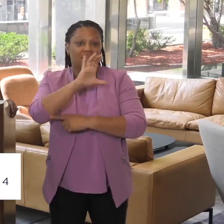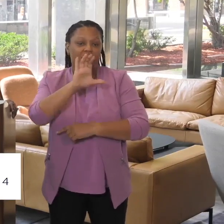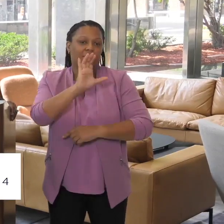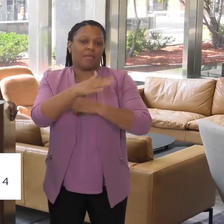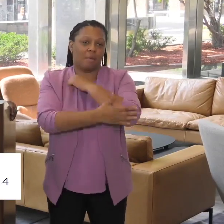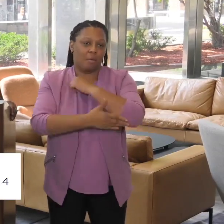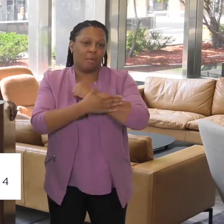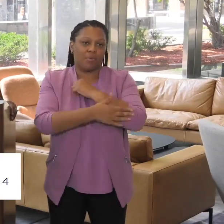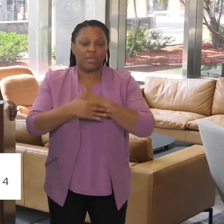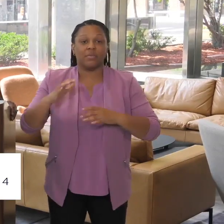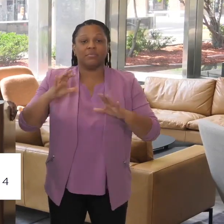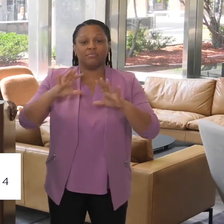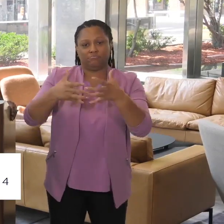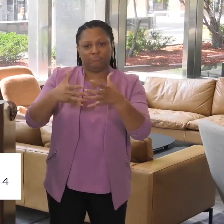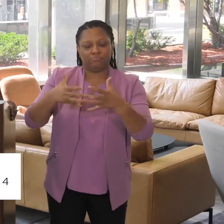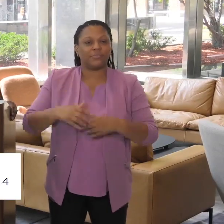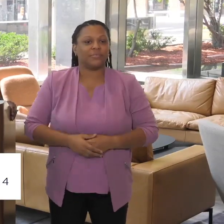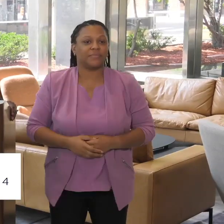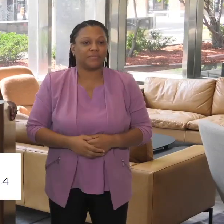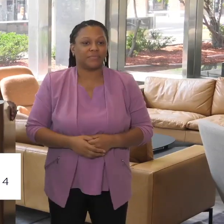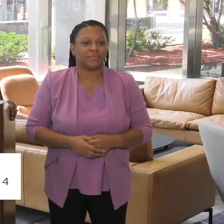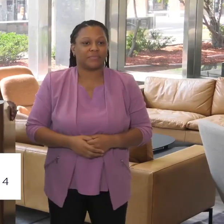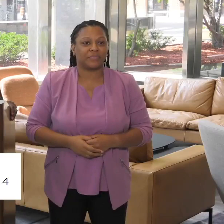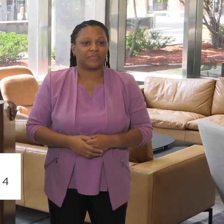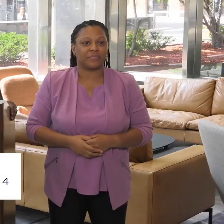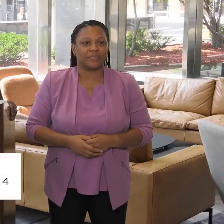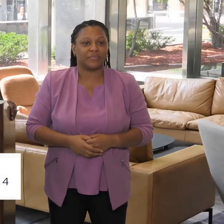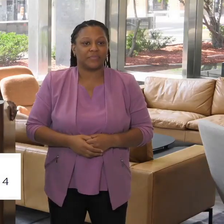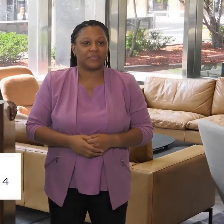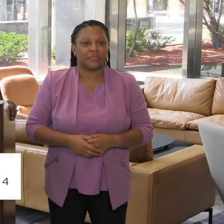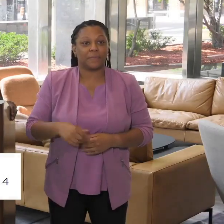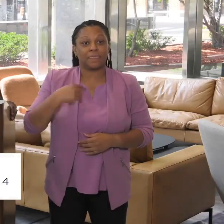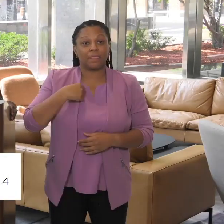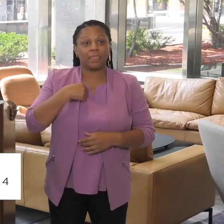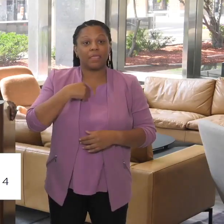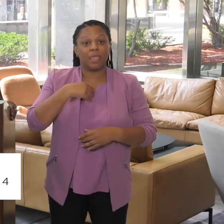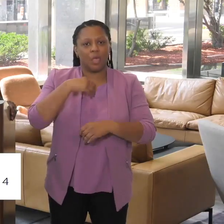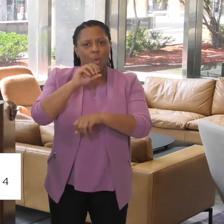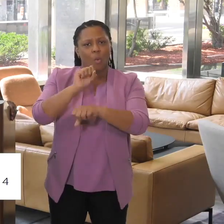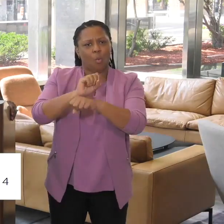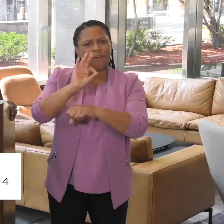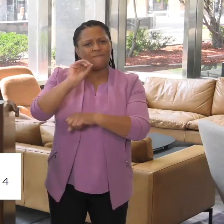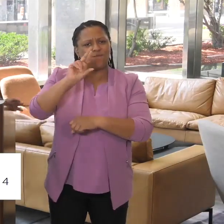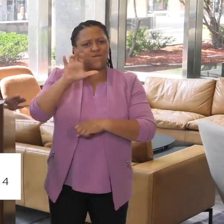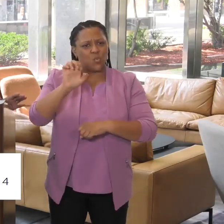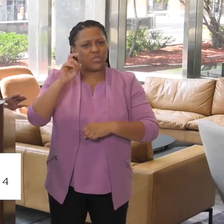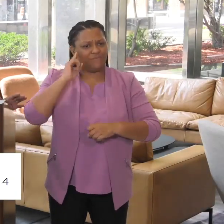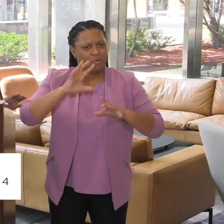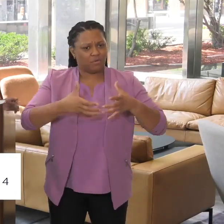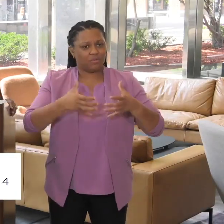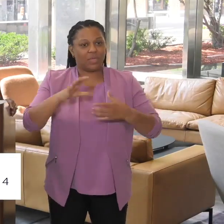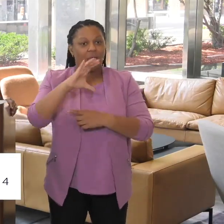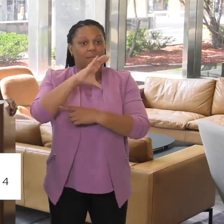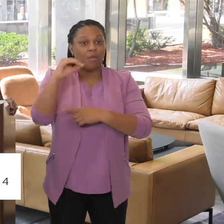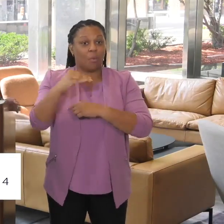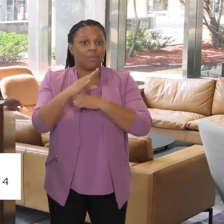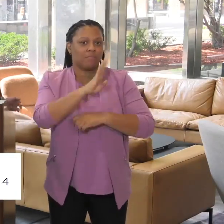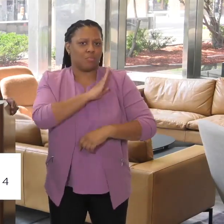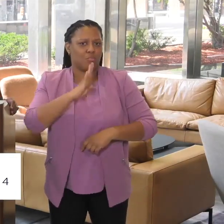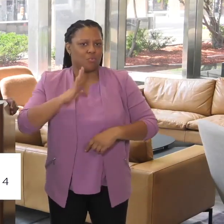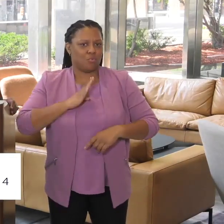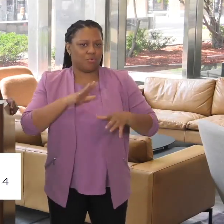the lead workforce development liaison for the county board, and I'm leading on the